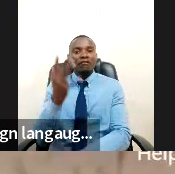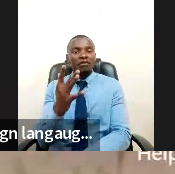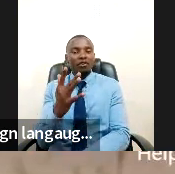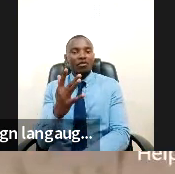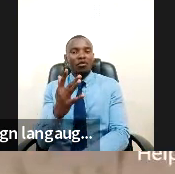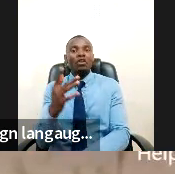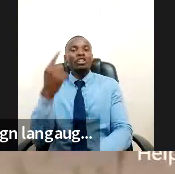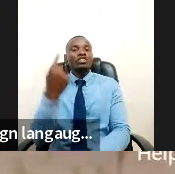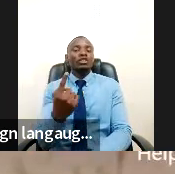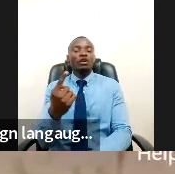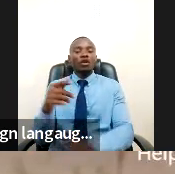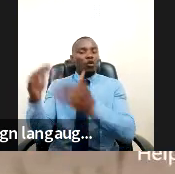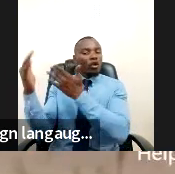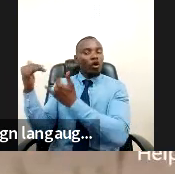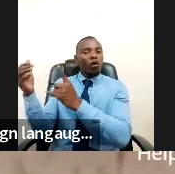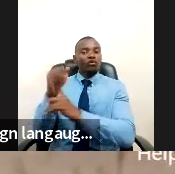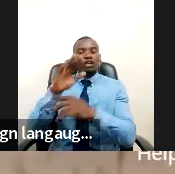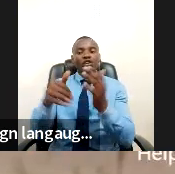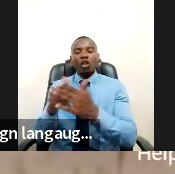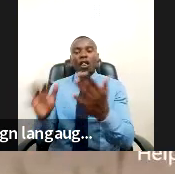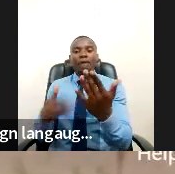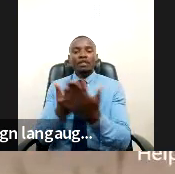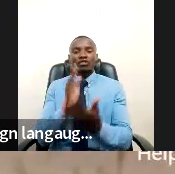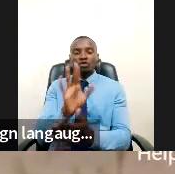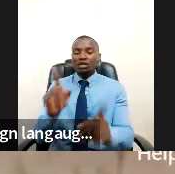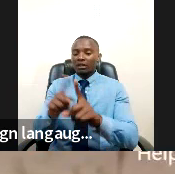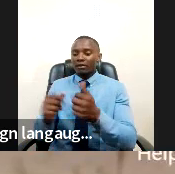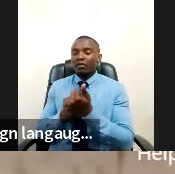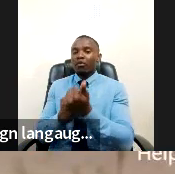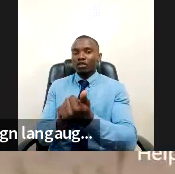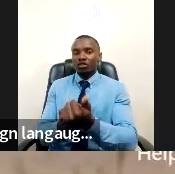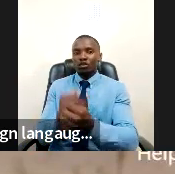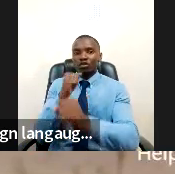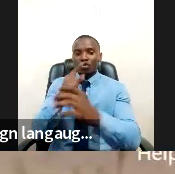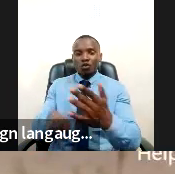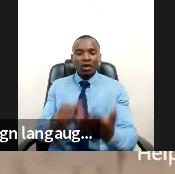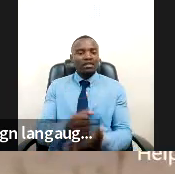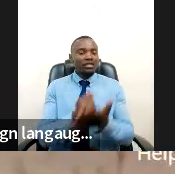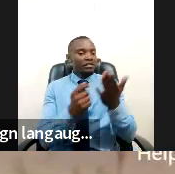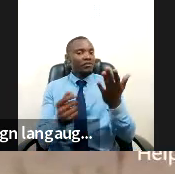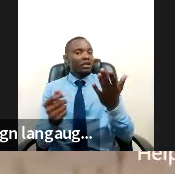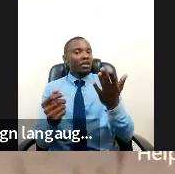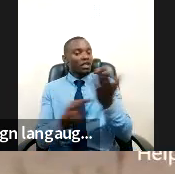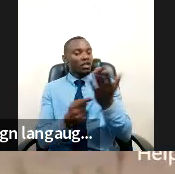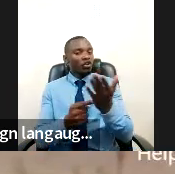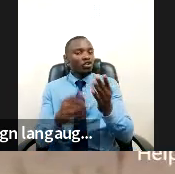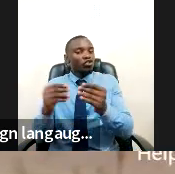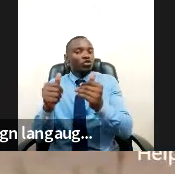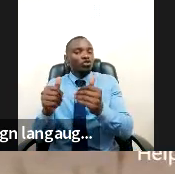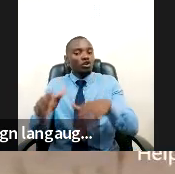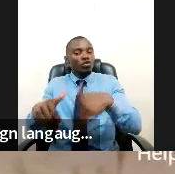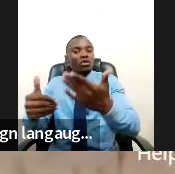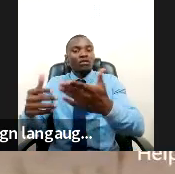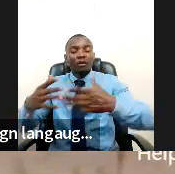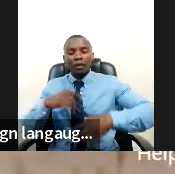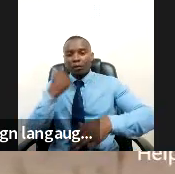to receiving your application and to supporting you to take assistive technology solutions to those that need it